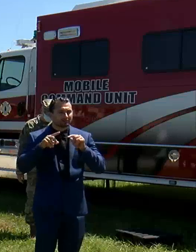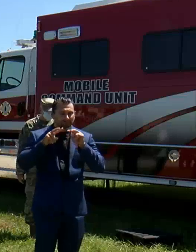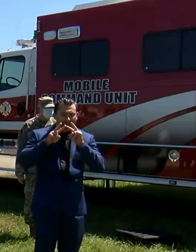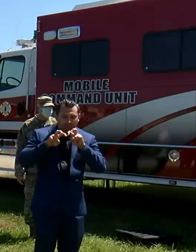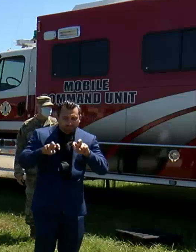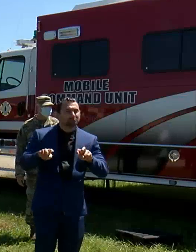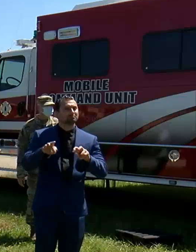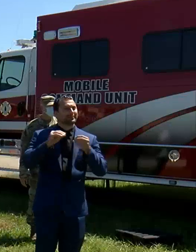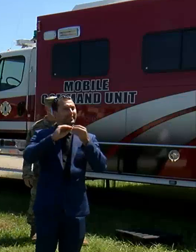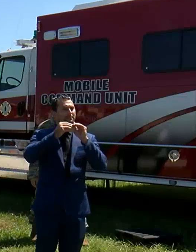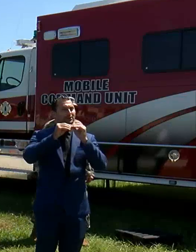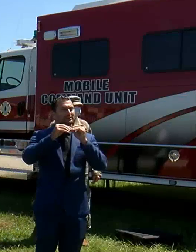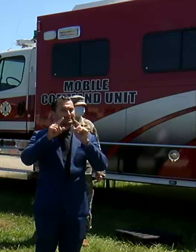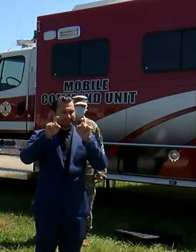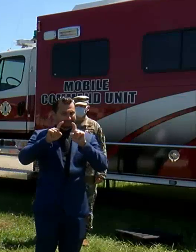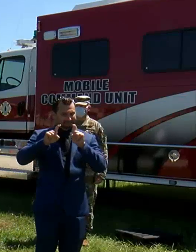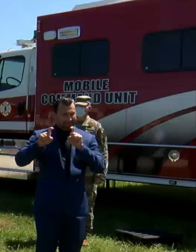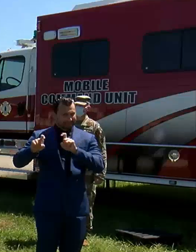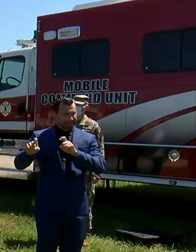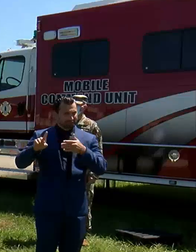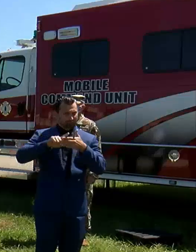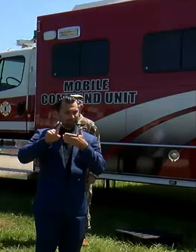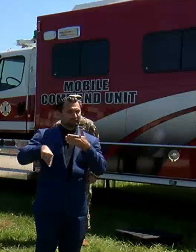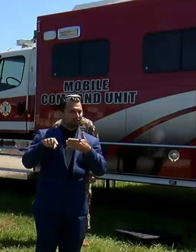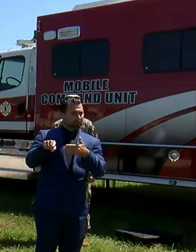since we've started this. We got